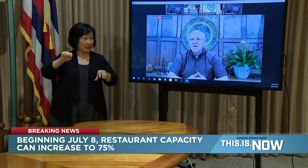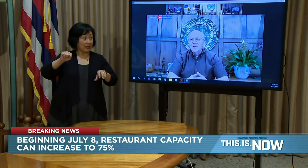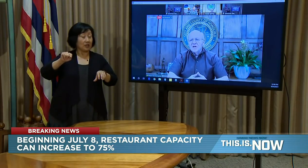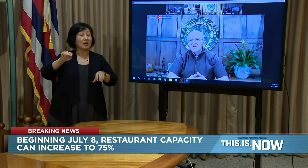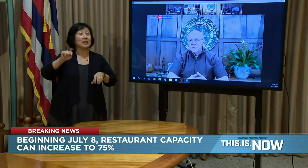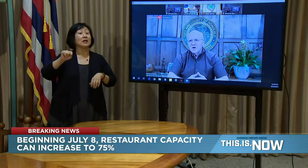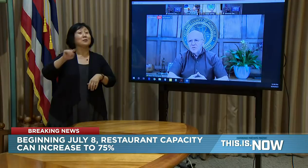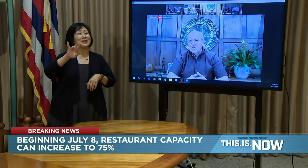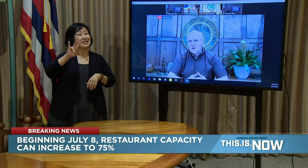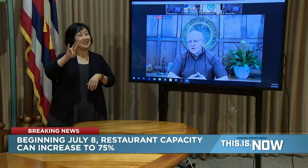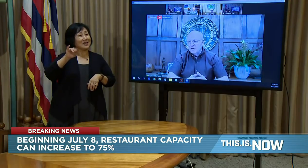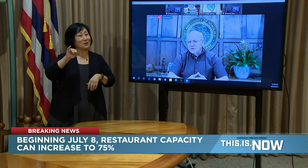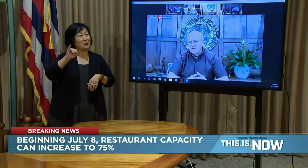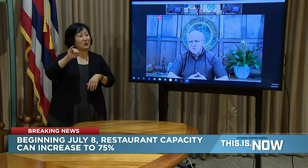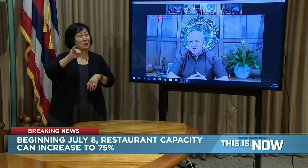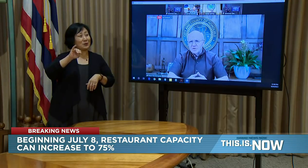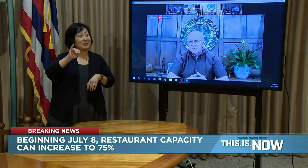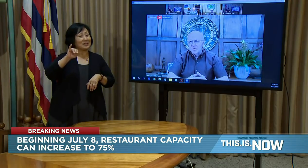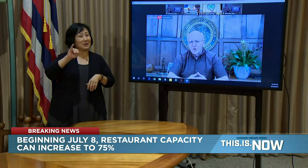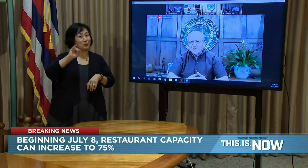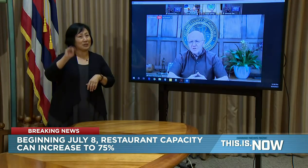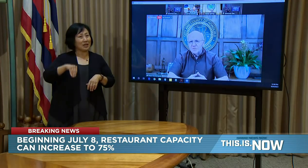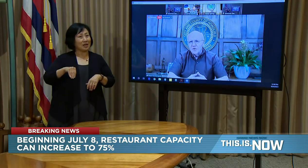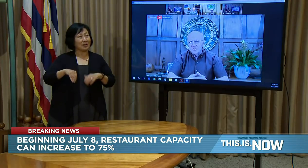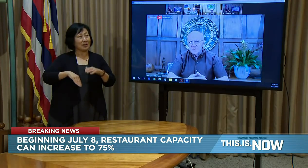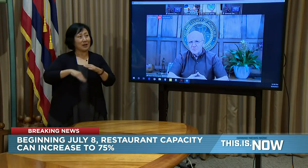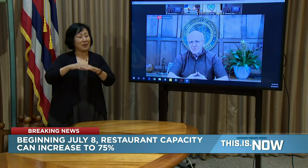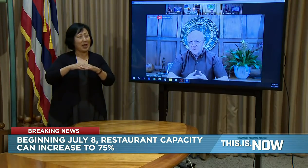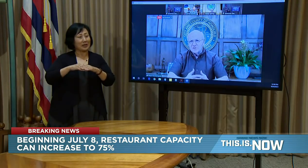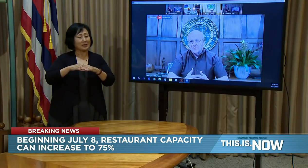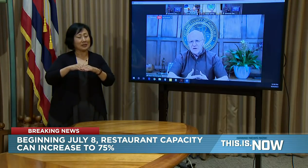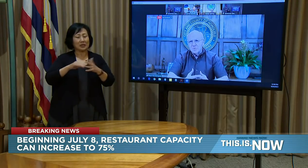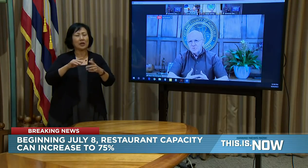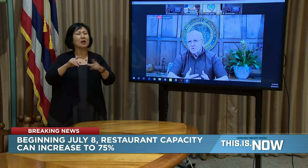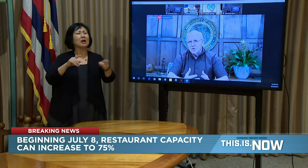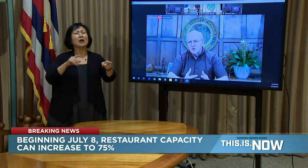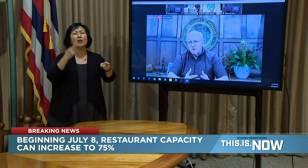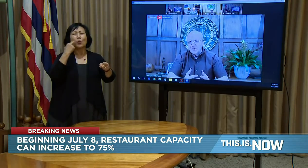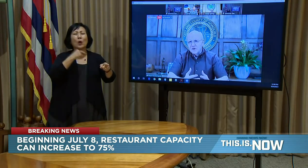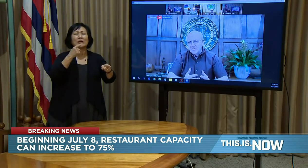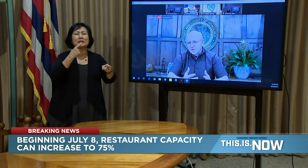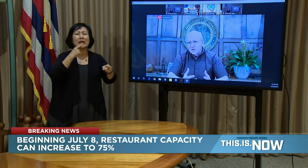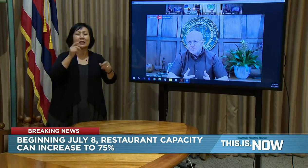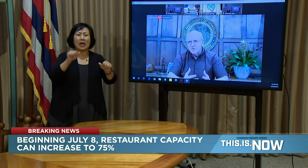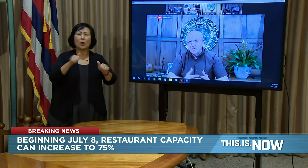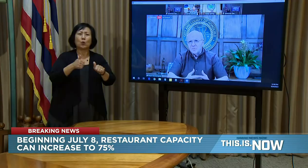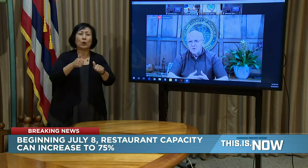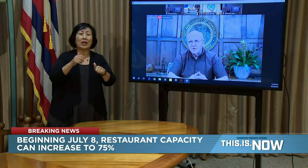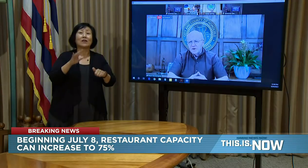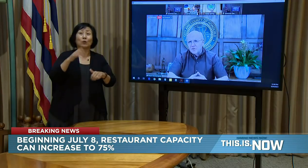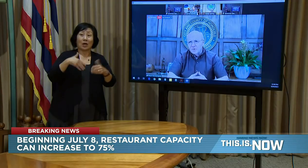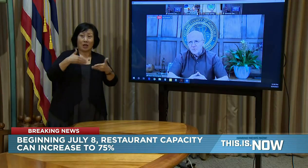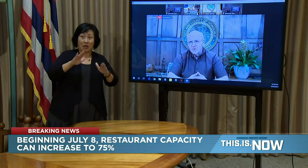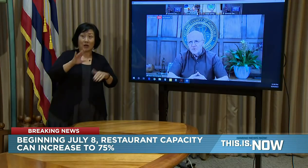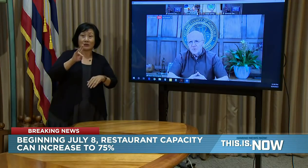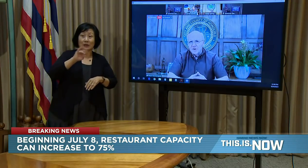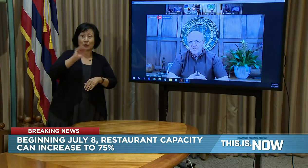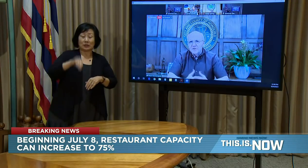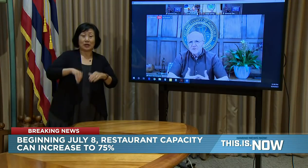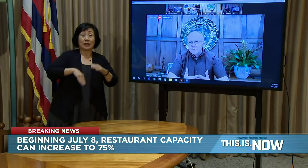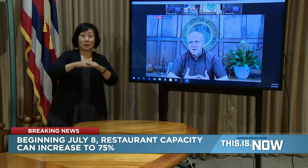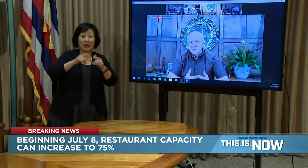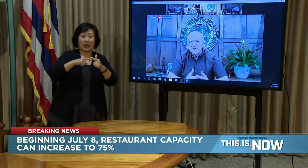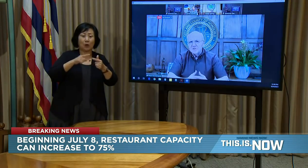capacity, it's, I think the restaurants, what we're asking for is they will space their tables accordingly to the best of their ability, and it'll be what it'll